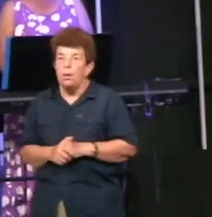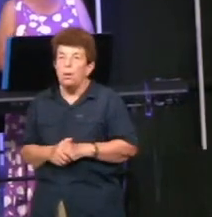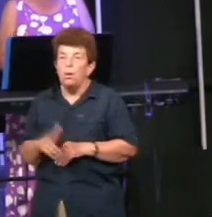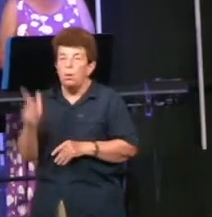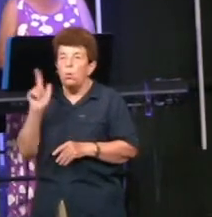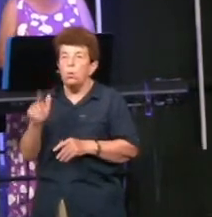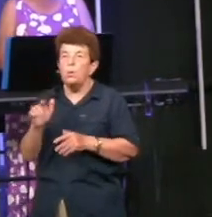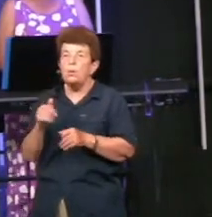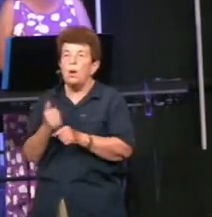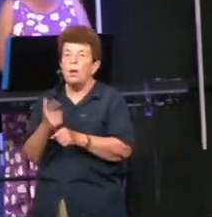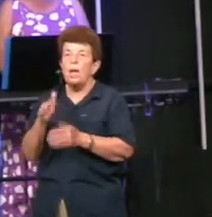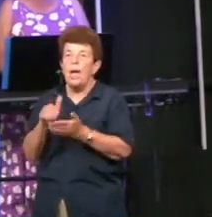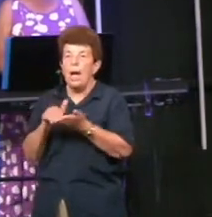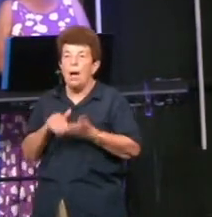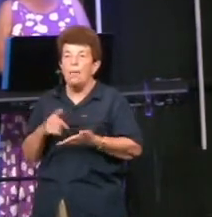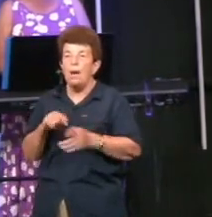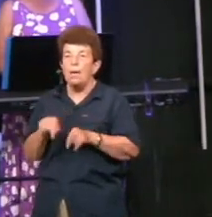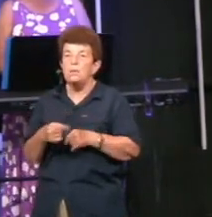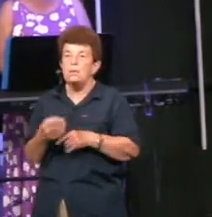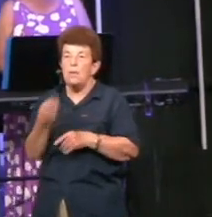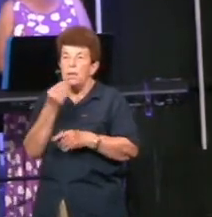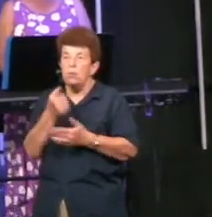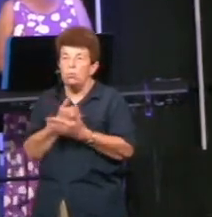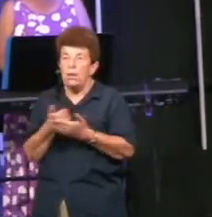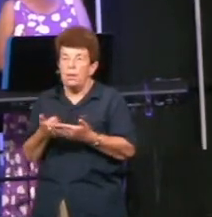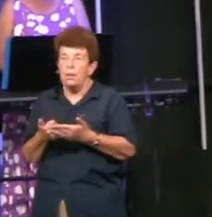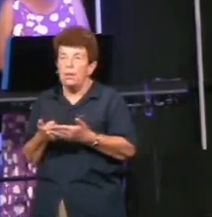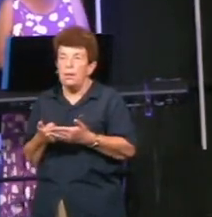Lord God, help us to eat regularly.